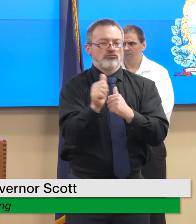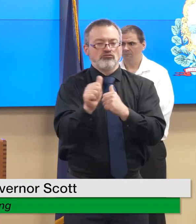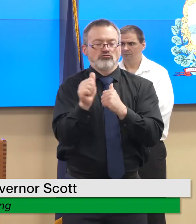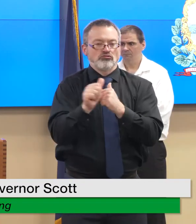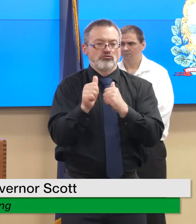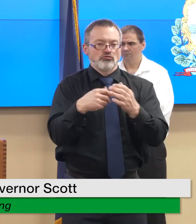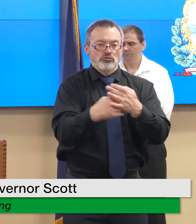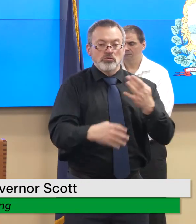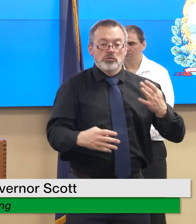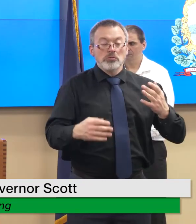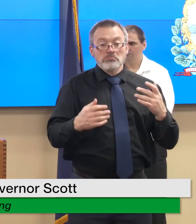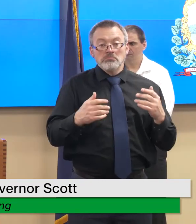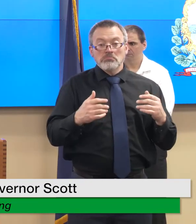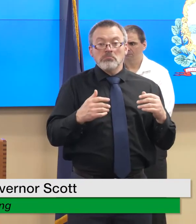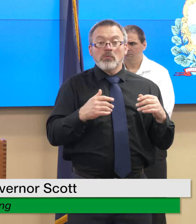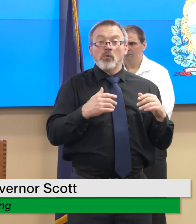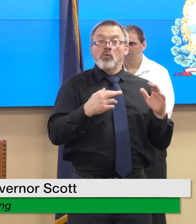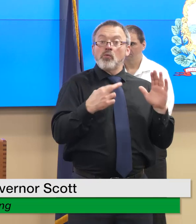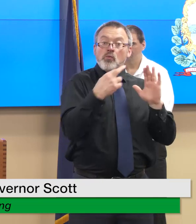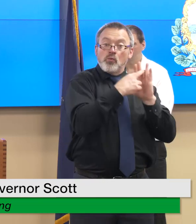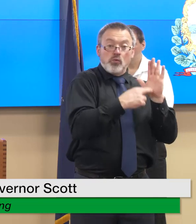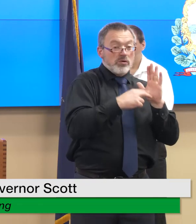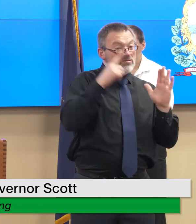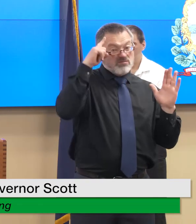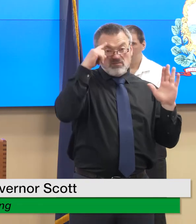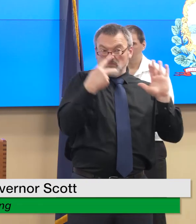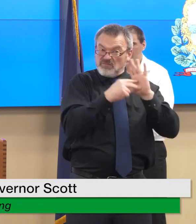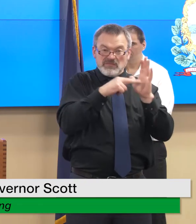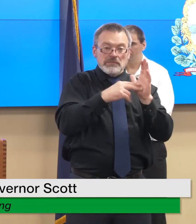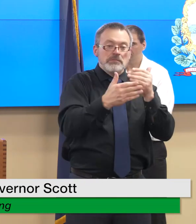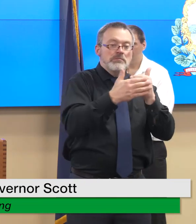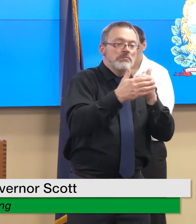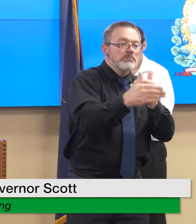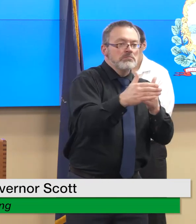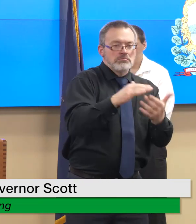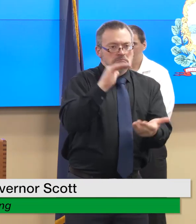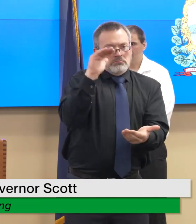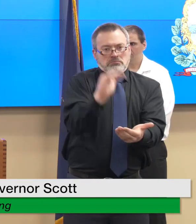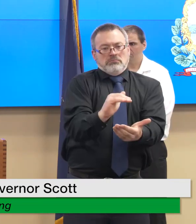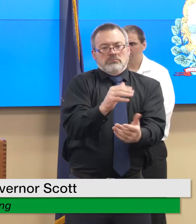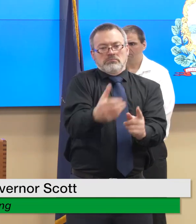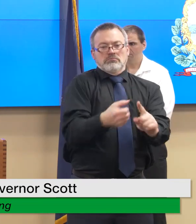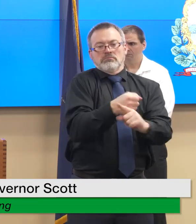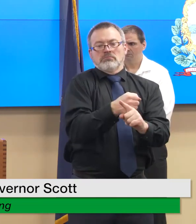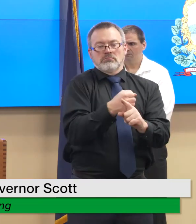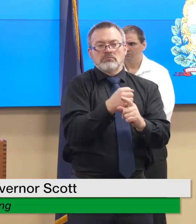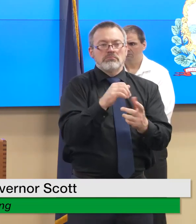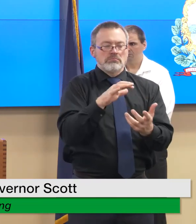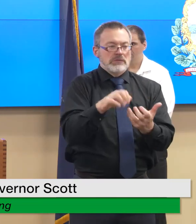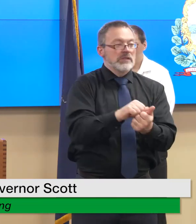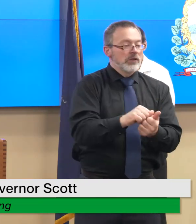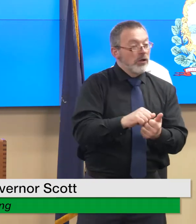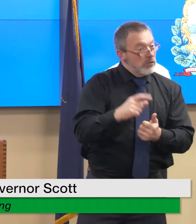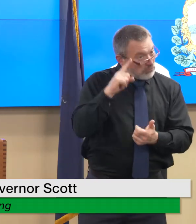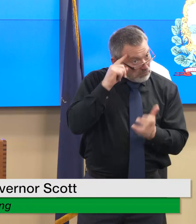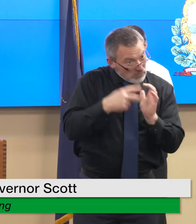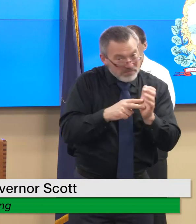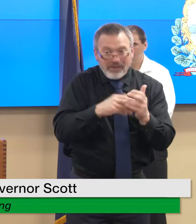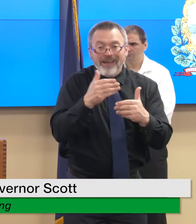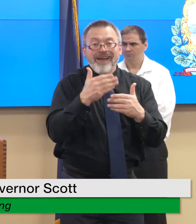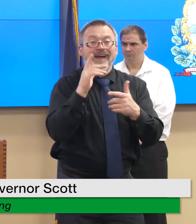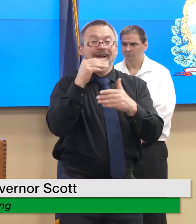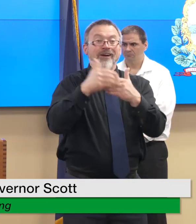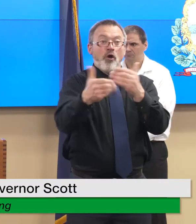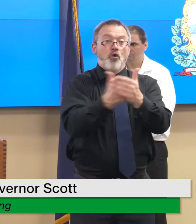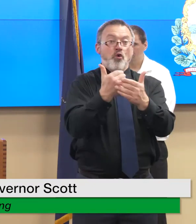are intended to reduce damage from flooding to new structures as they are built or existing structures as they are